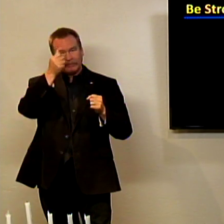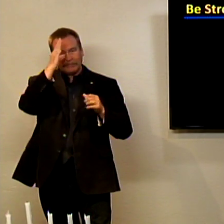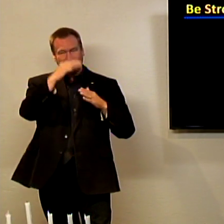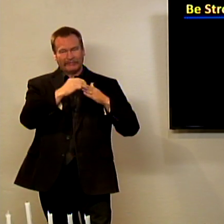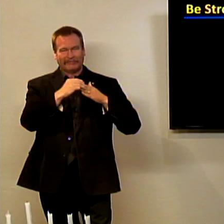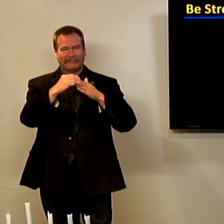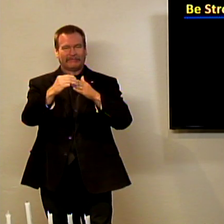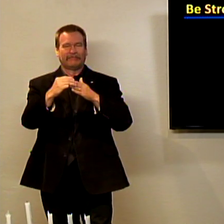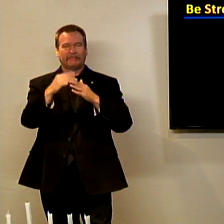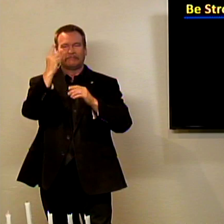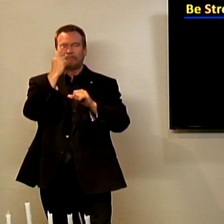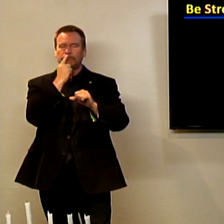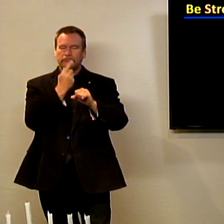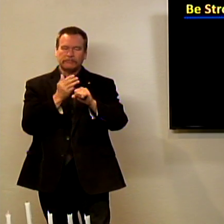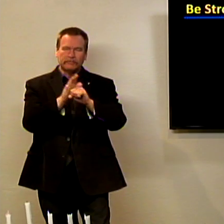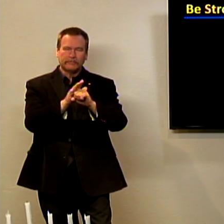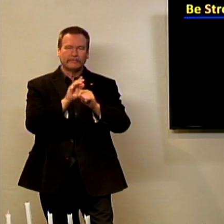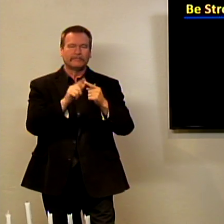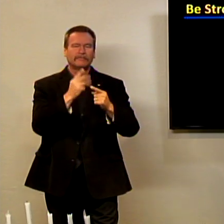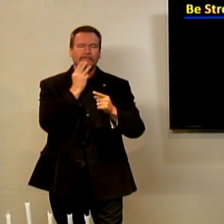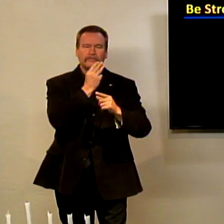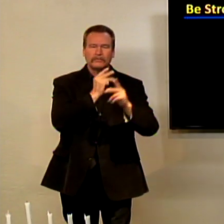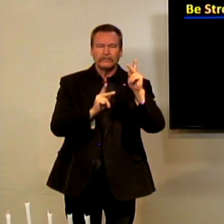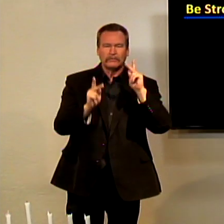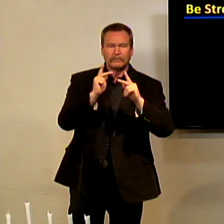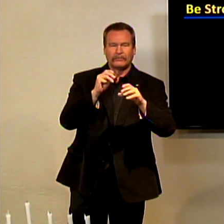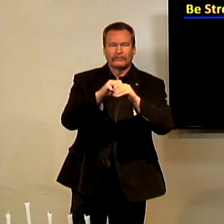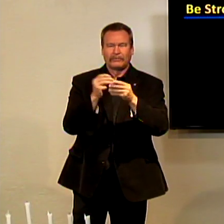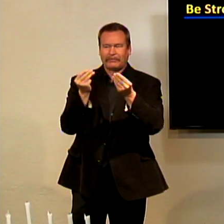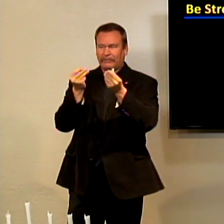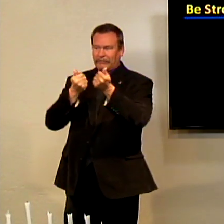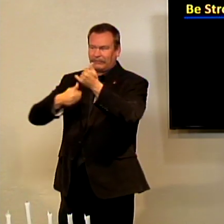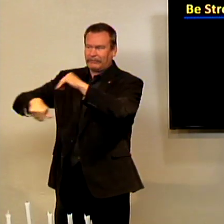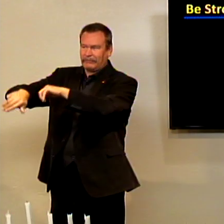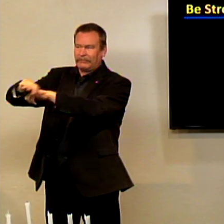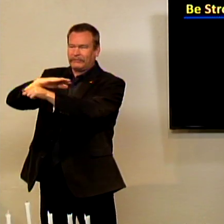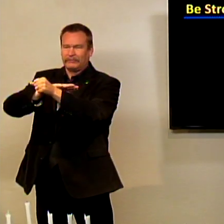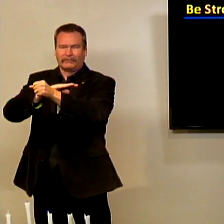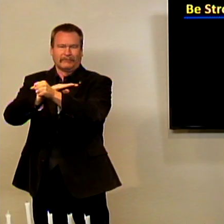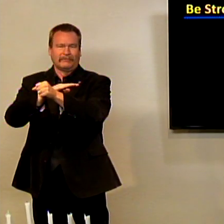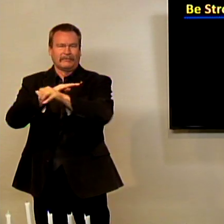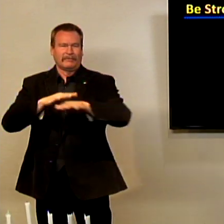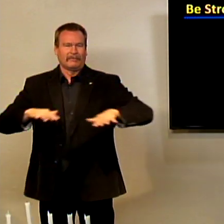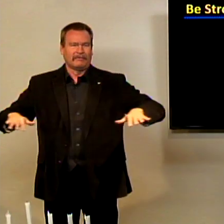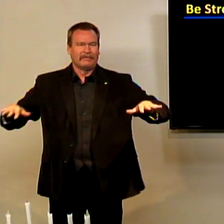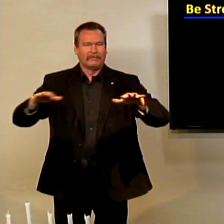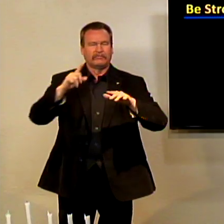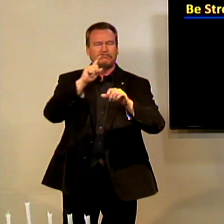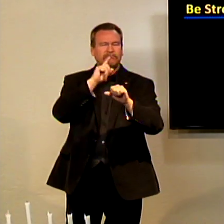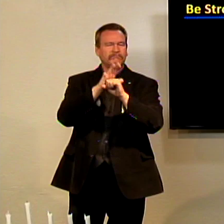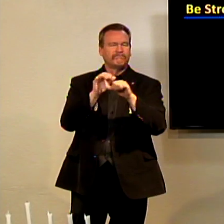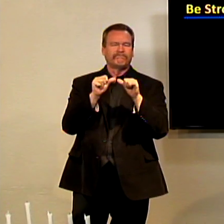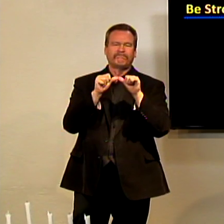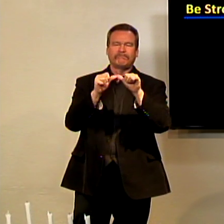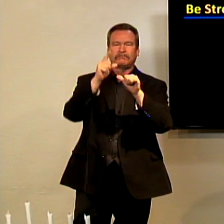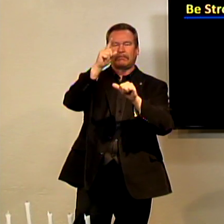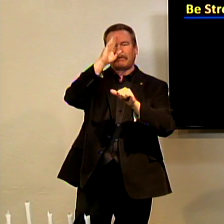And wow, with God's guidance, God's promises to the people of Israel, his promises to them and how they were going to enter